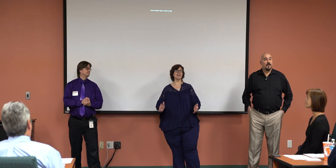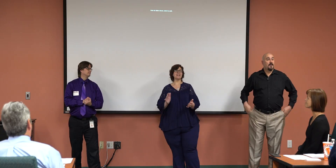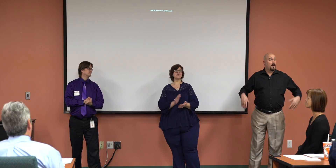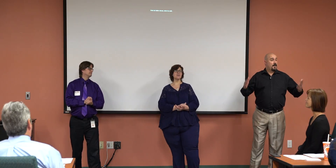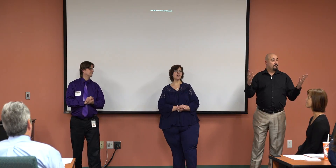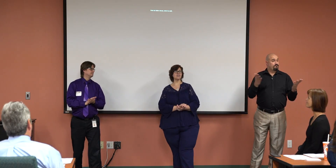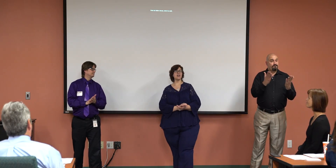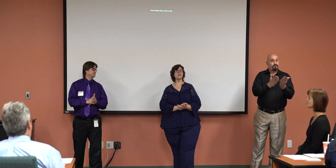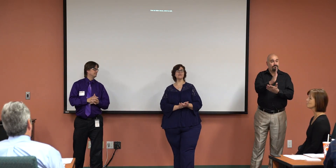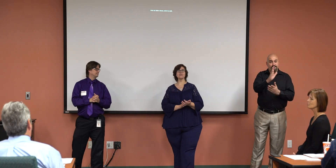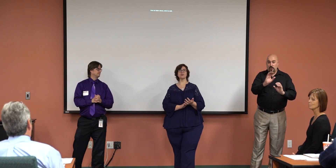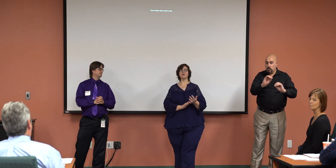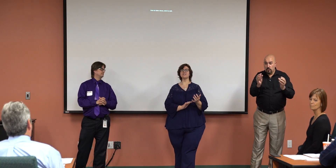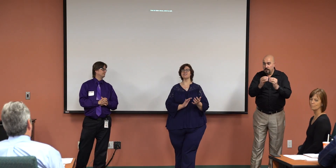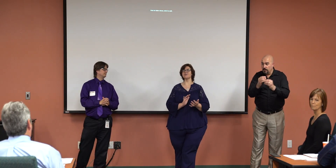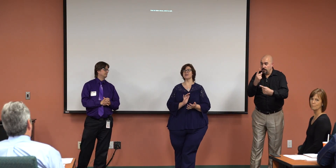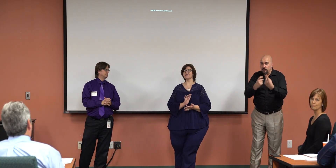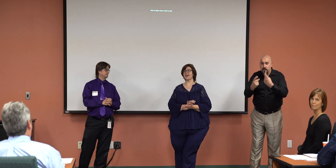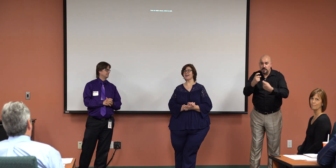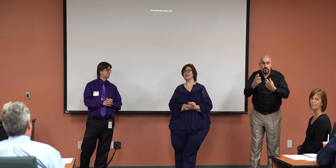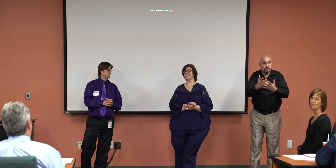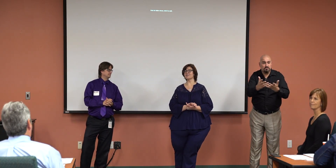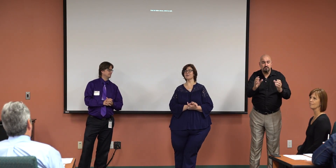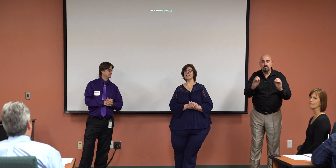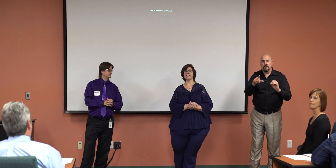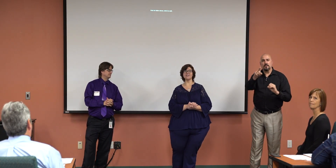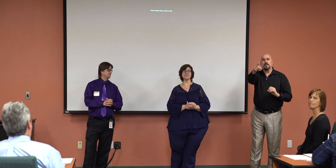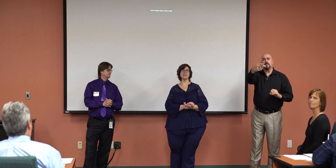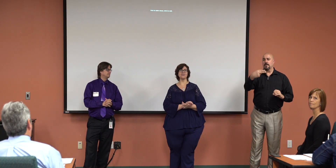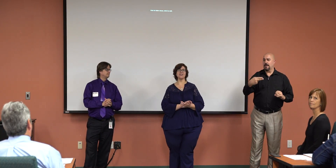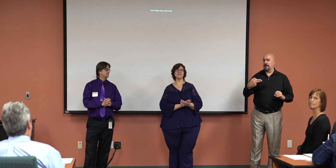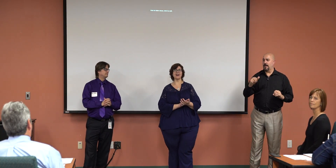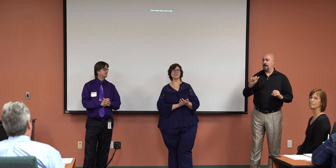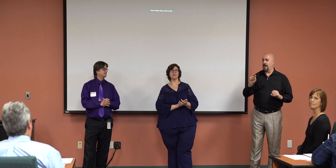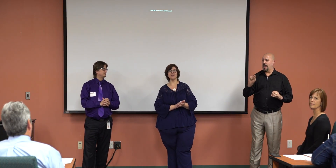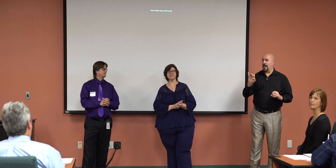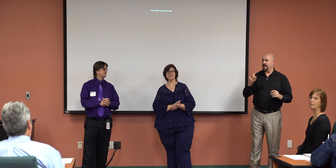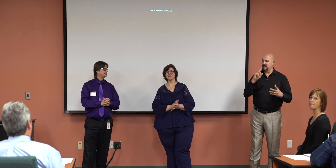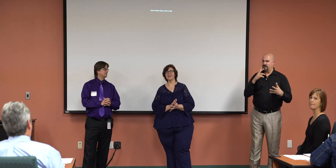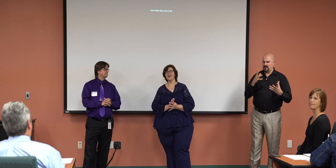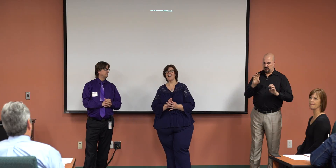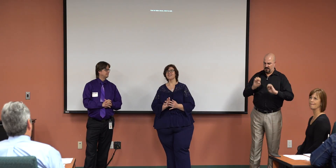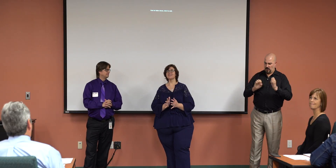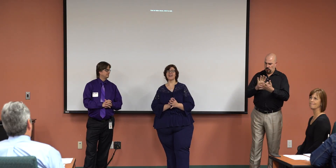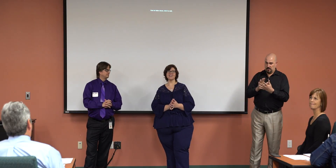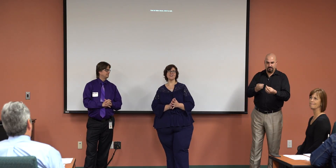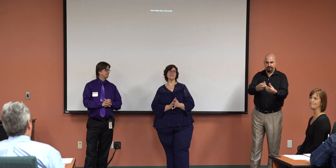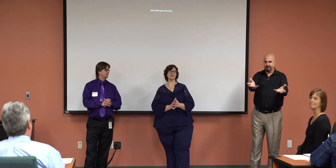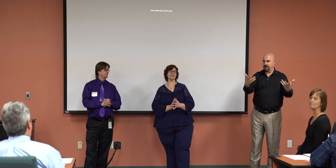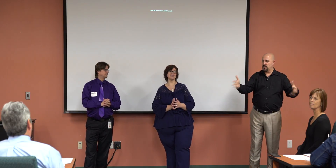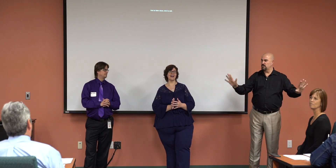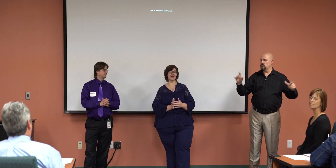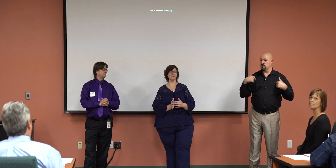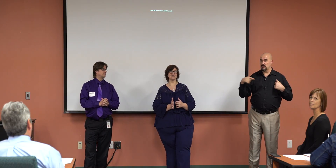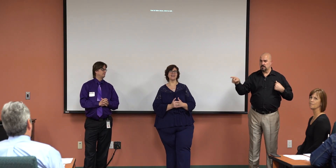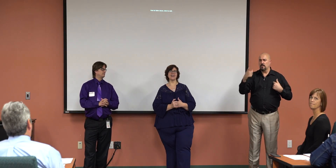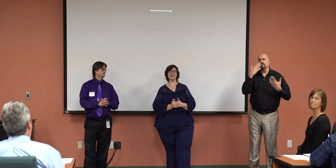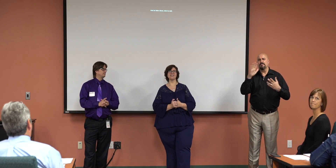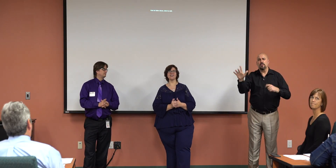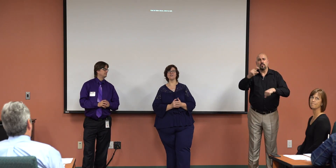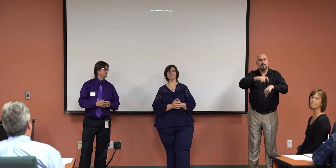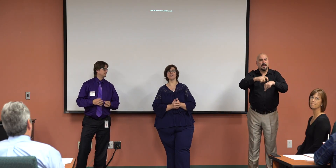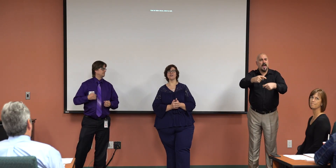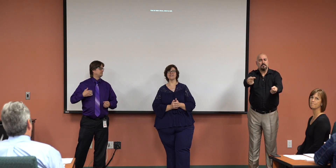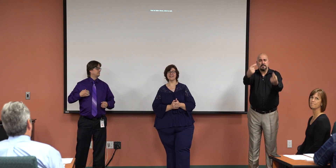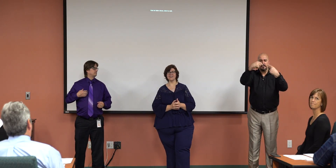All right. If there are no further questions, Ms. Hattie has already given you the evaluation. Thank you for your time